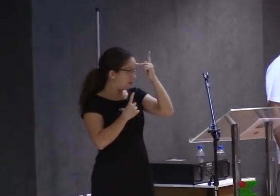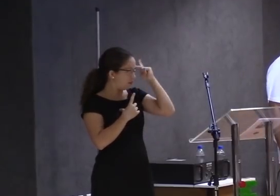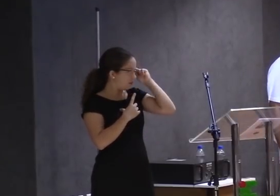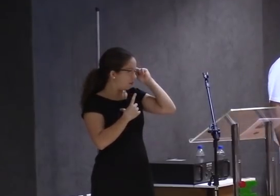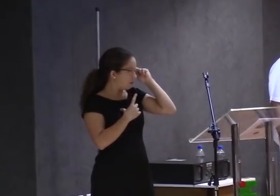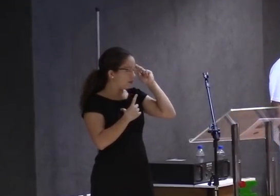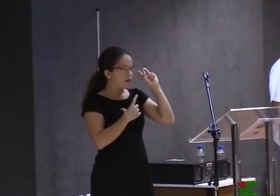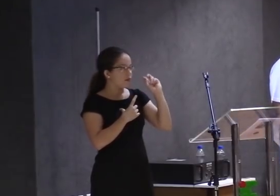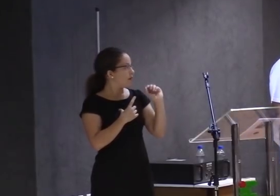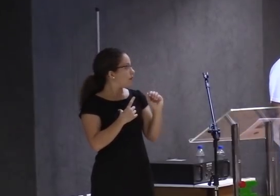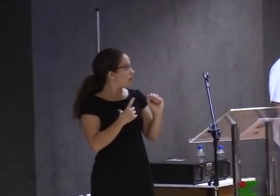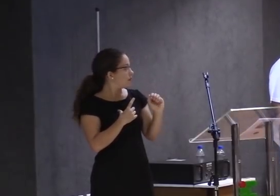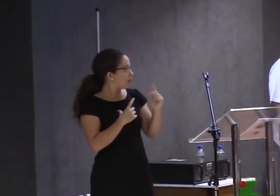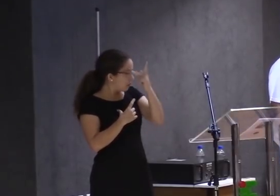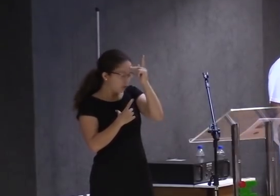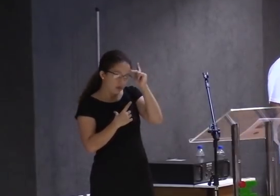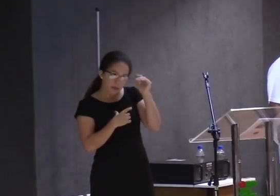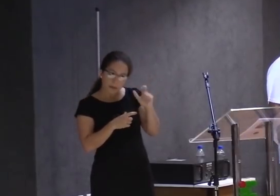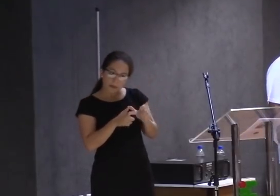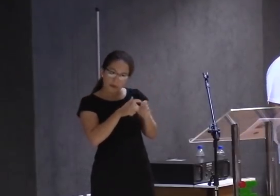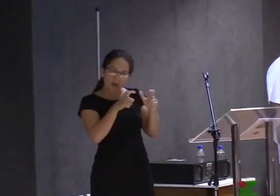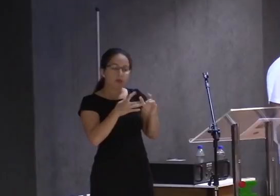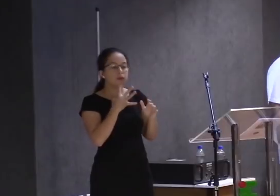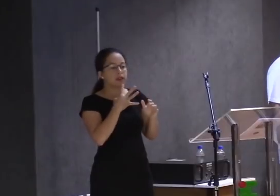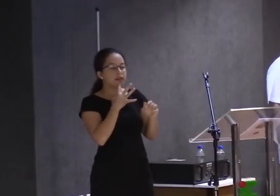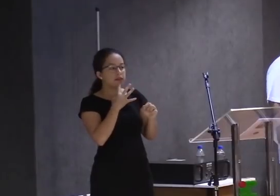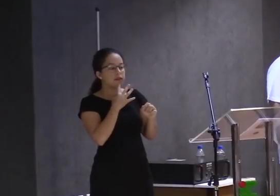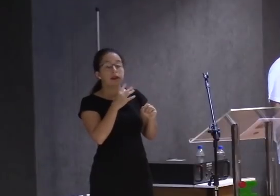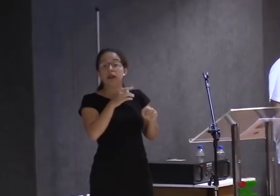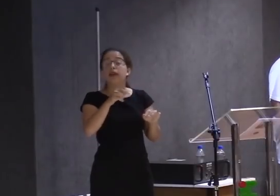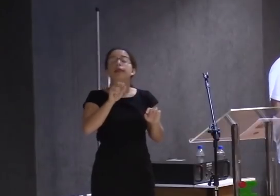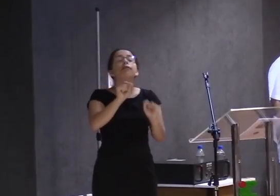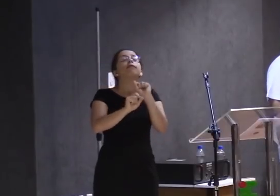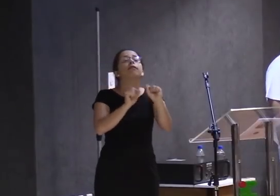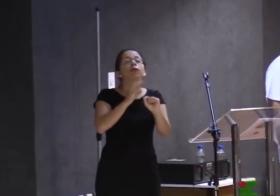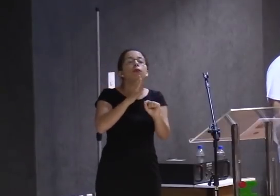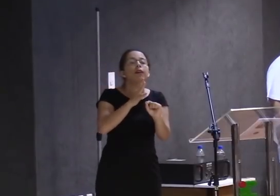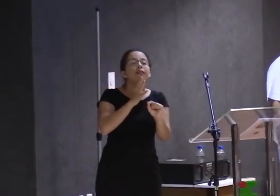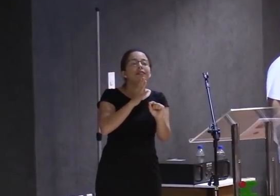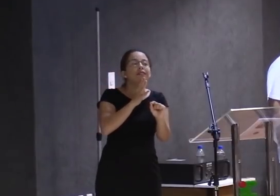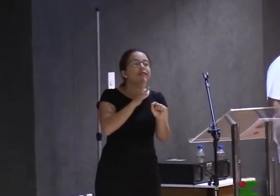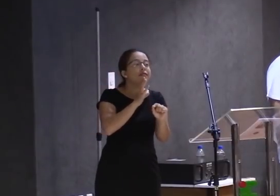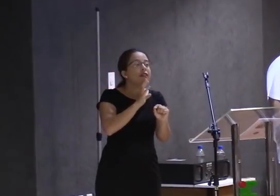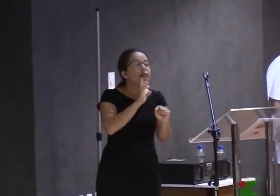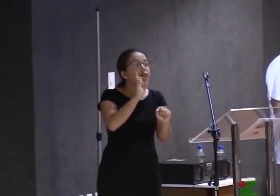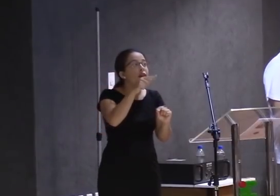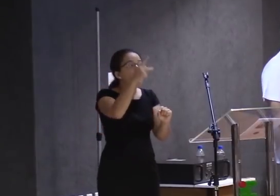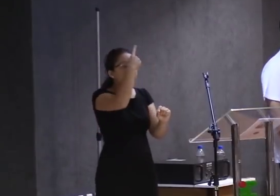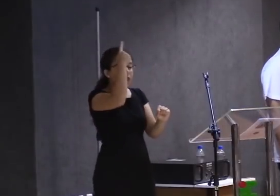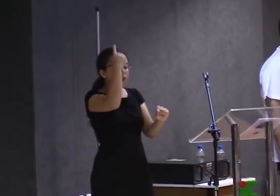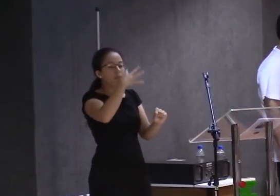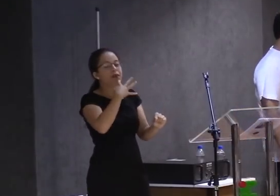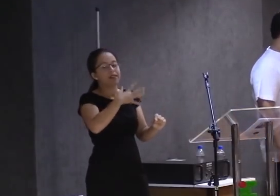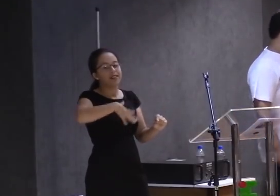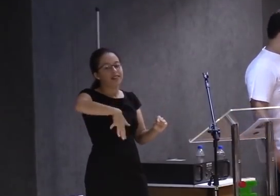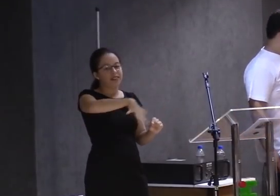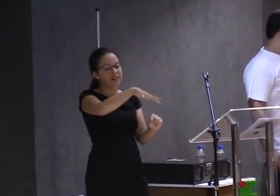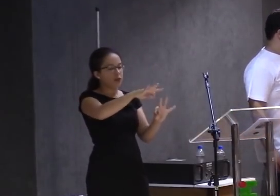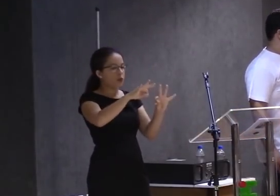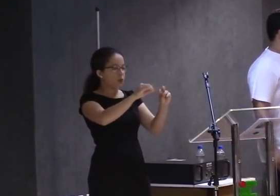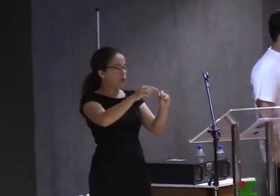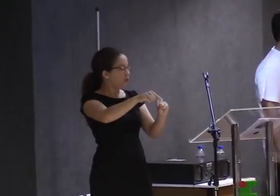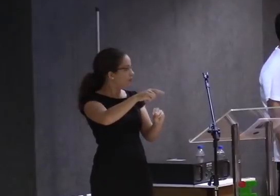know us from these things. Eles são conhecidos por todos porque eles possuem tudo isso na Finlândia.